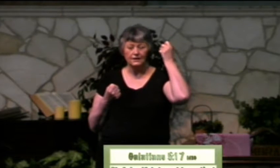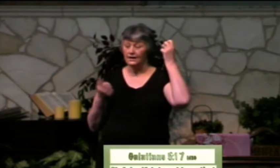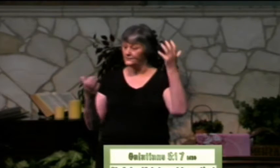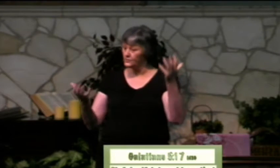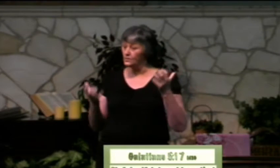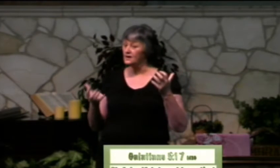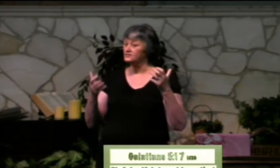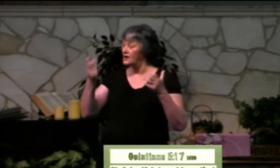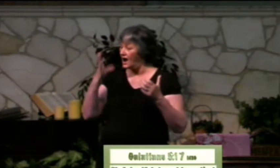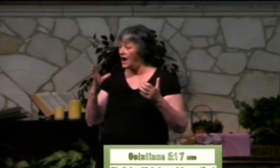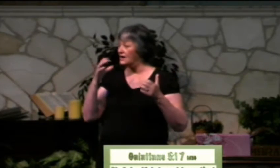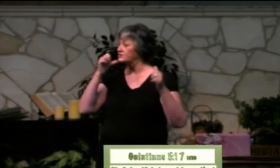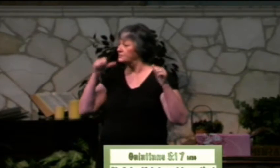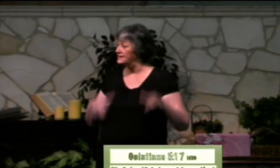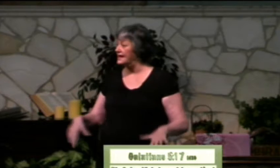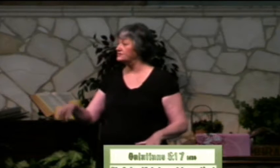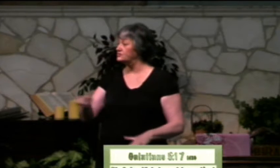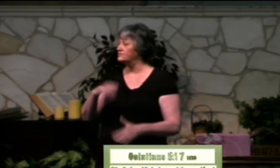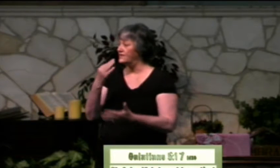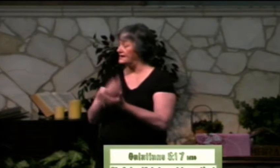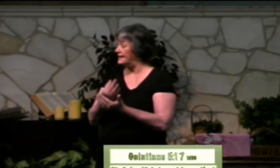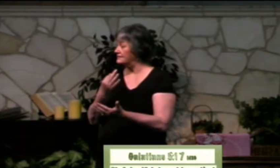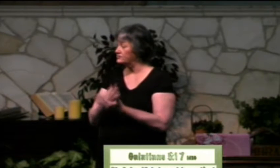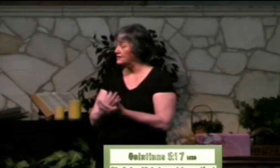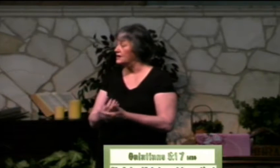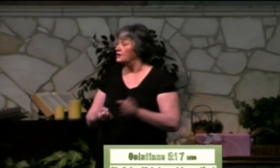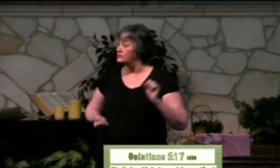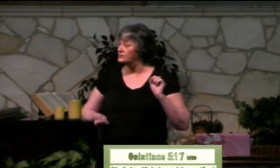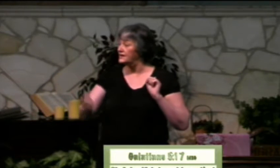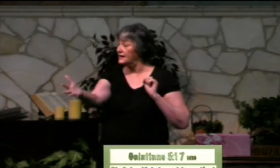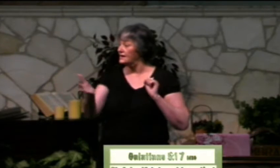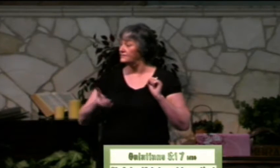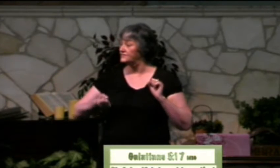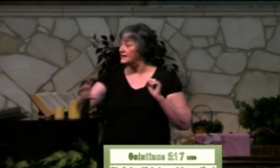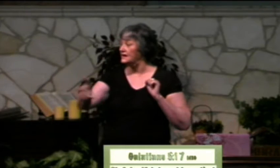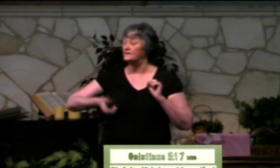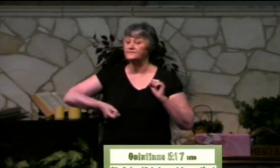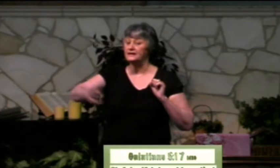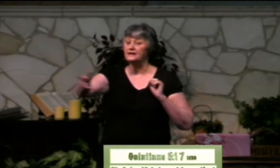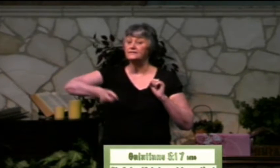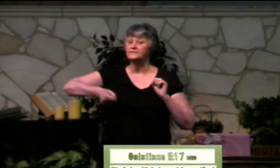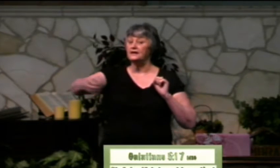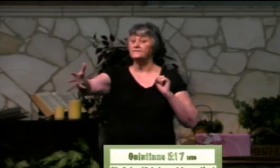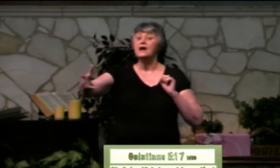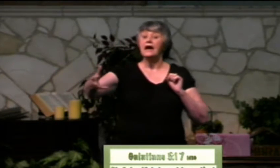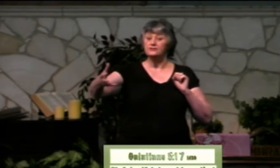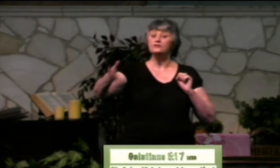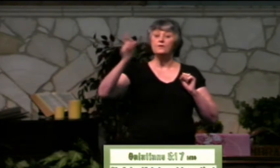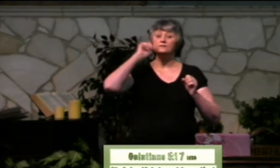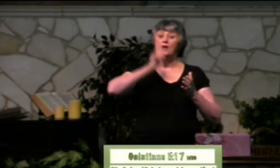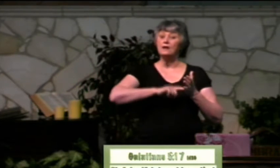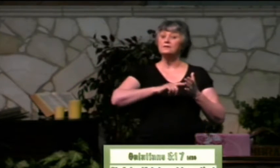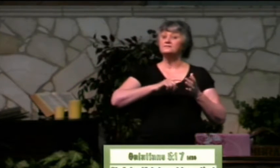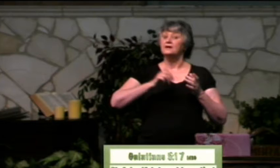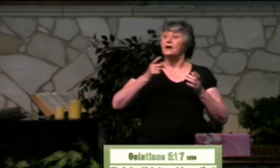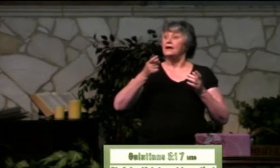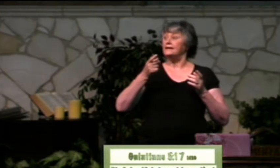If you want God to bless you financially, you give, give, give, give. And you will notice in a